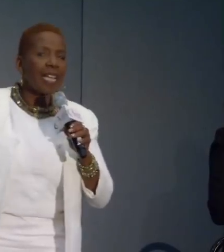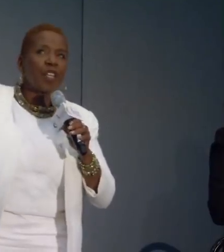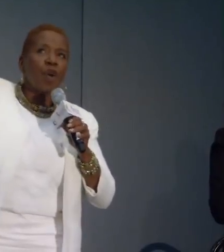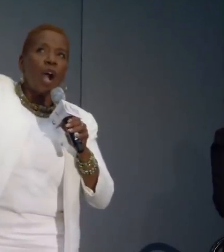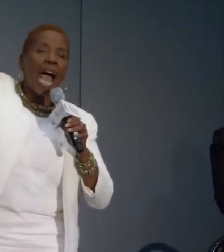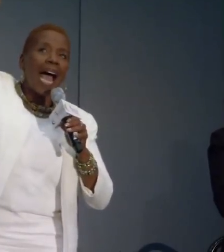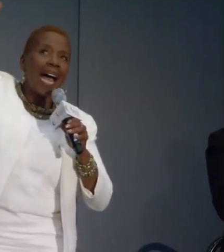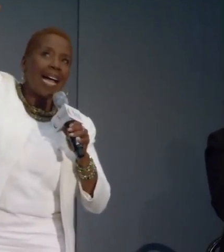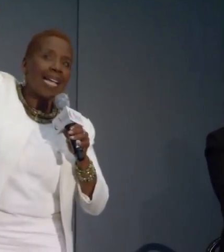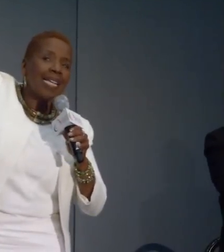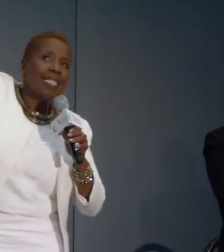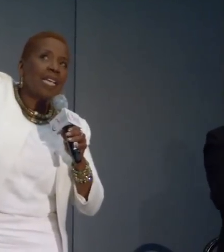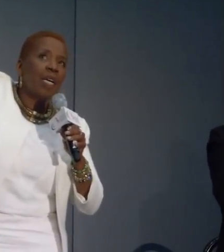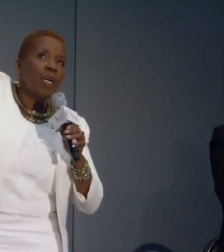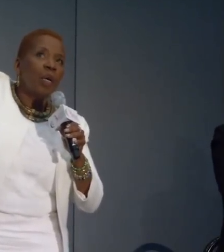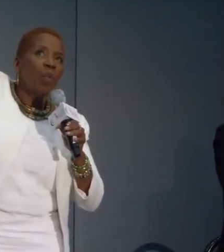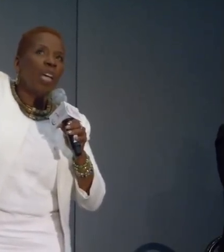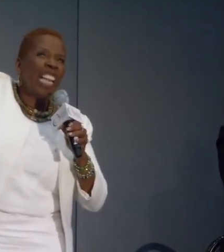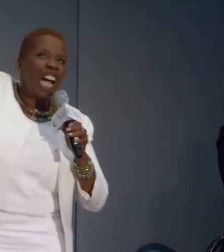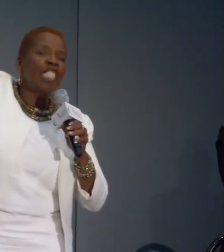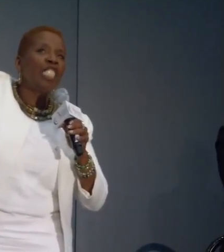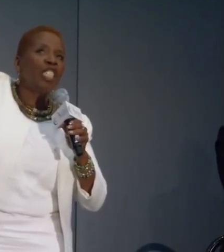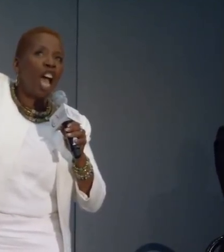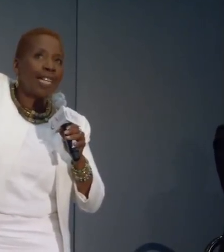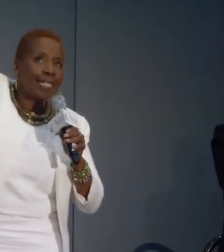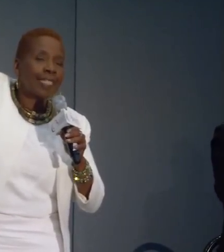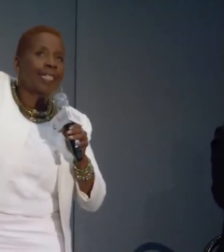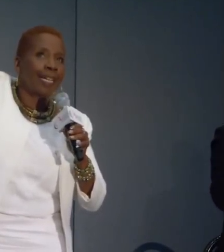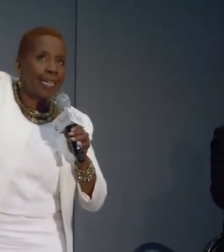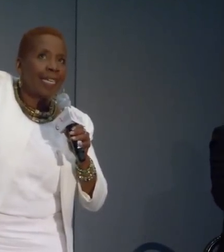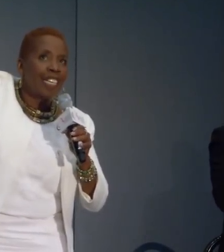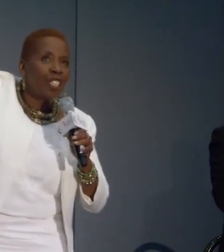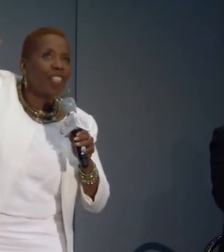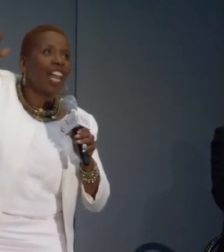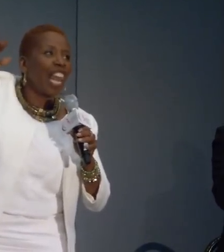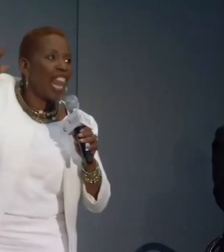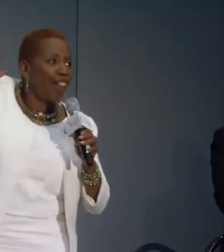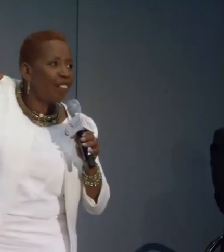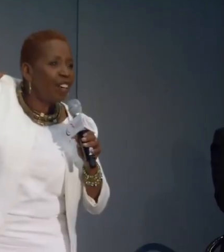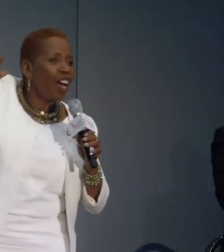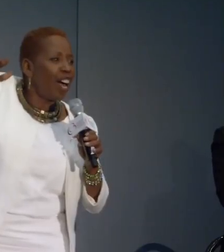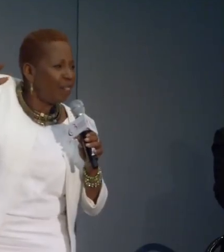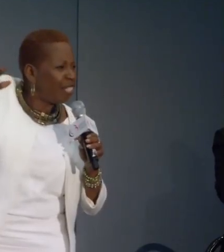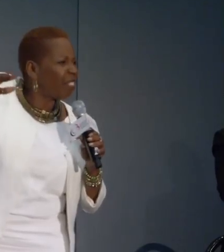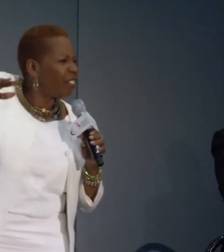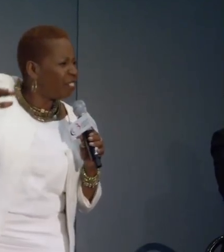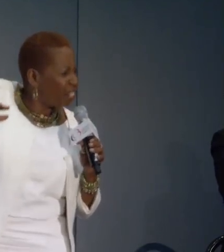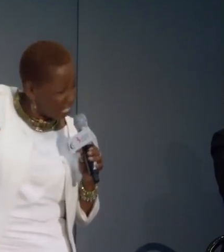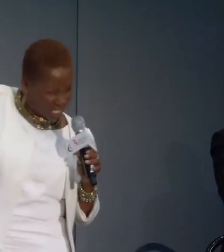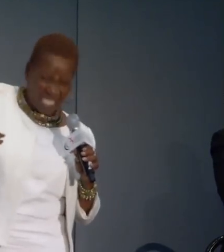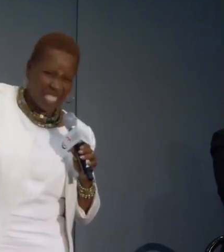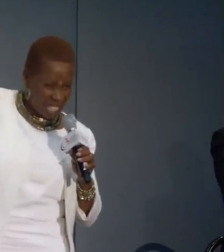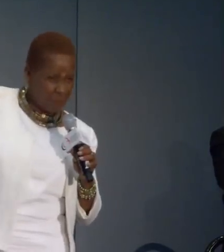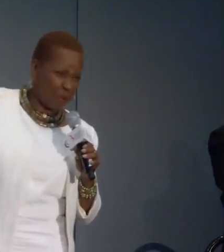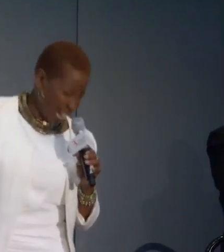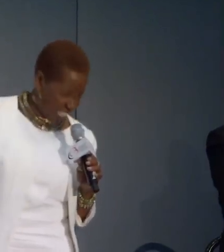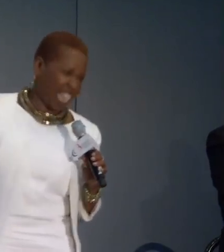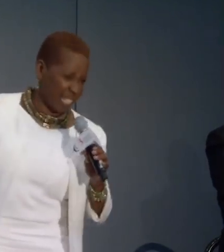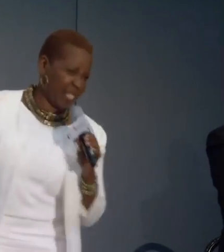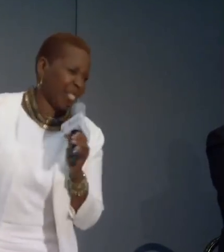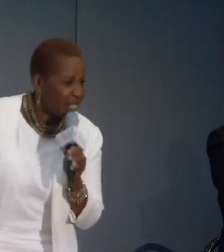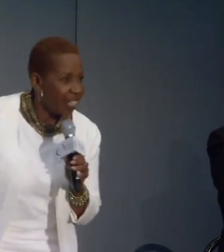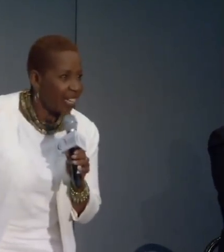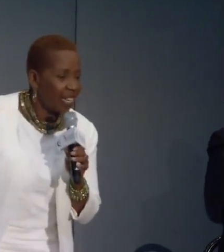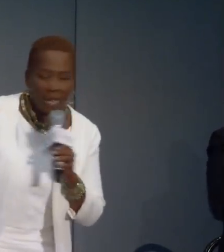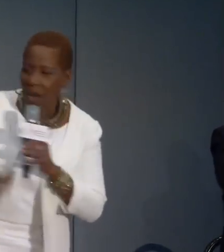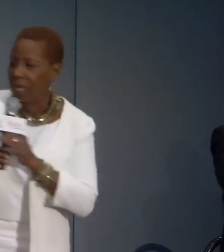She said, your eyes will adjust to the level of deficiency